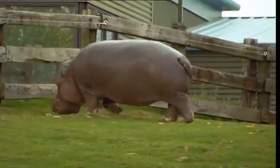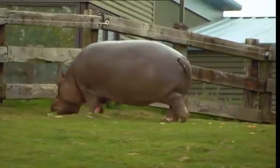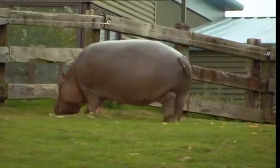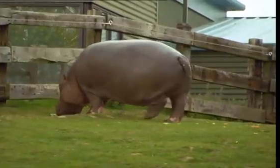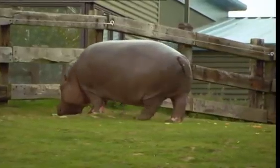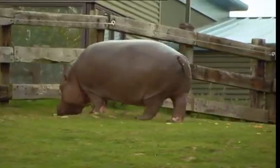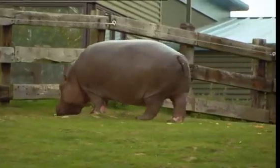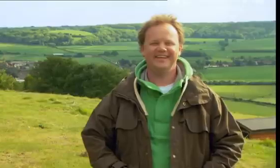hippopotamus.